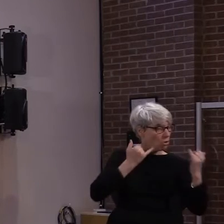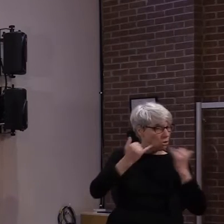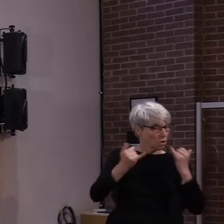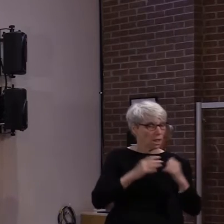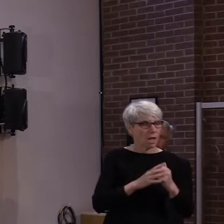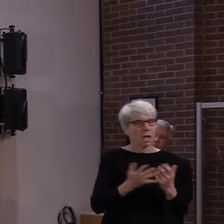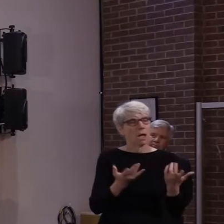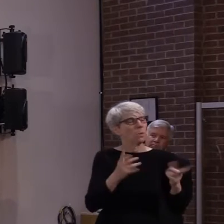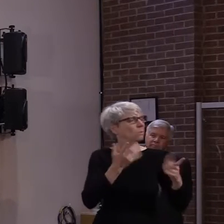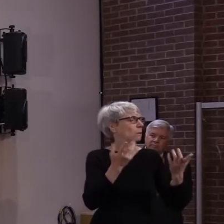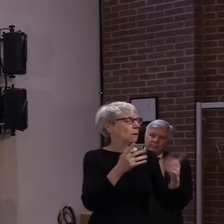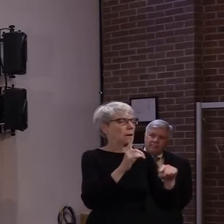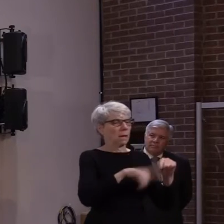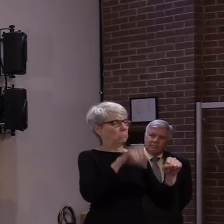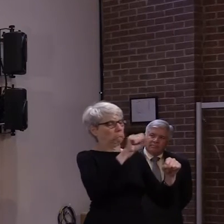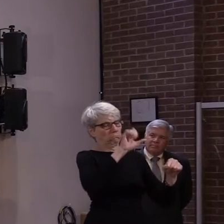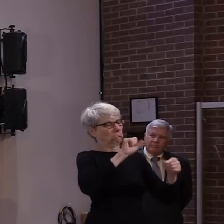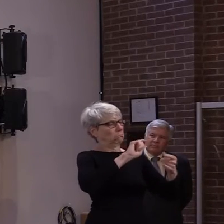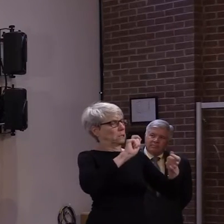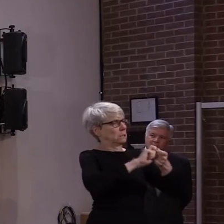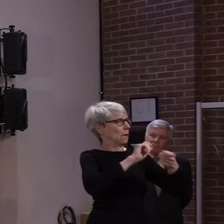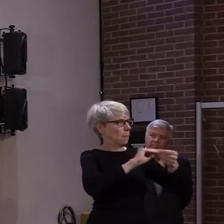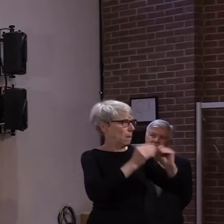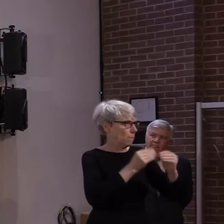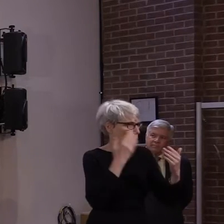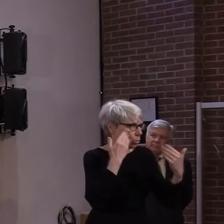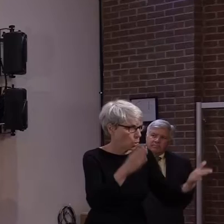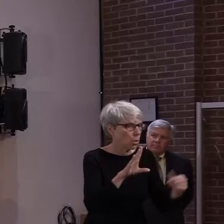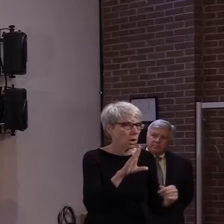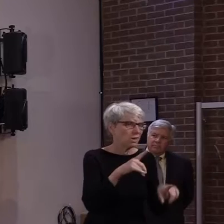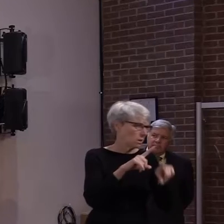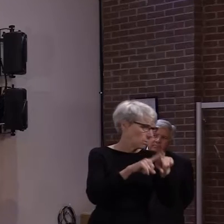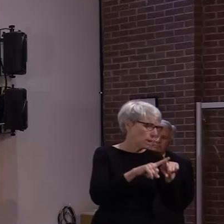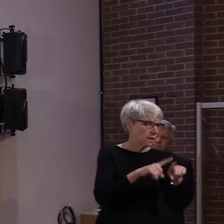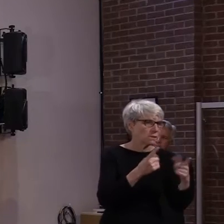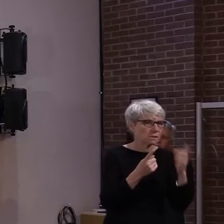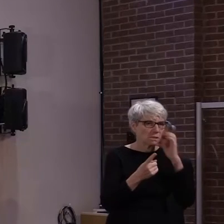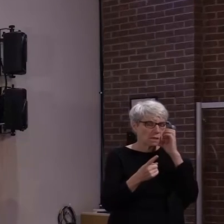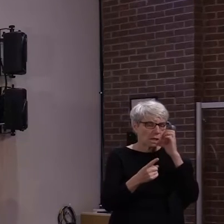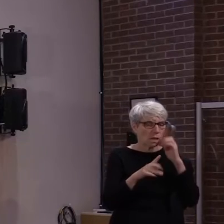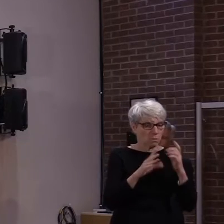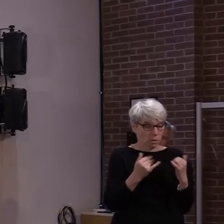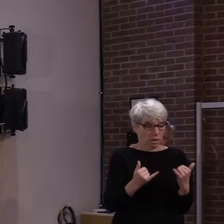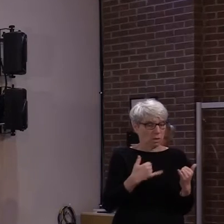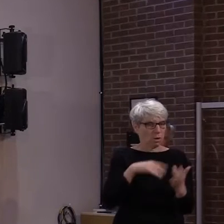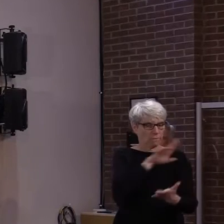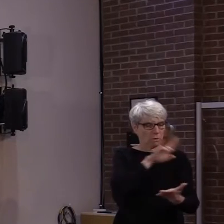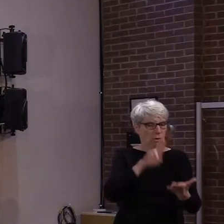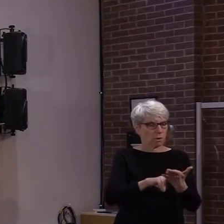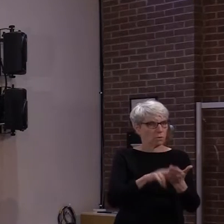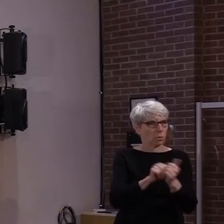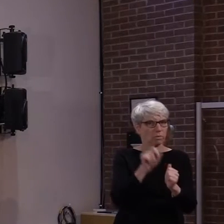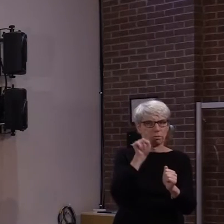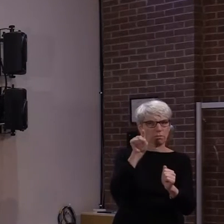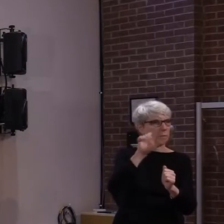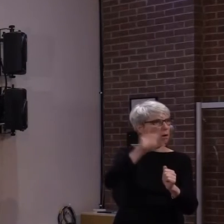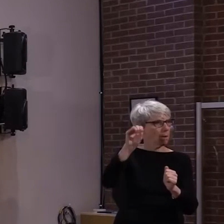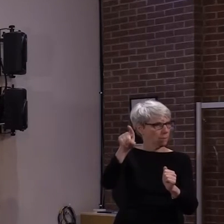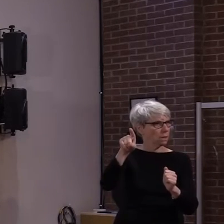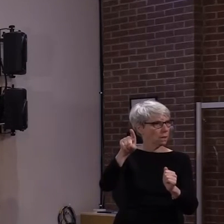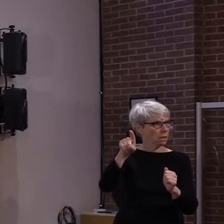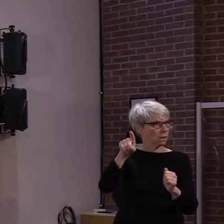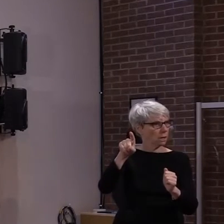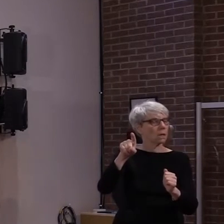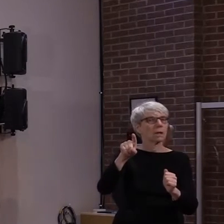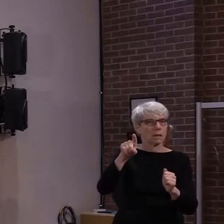on. So we have a contract with a firm that has been working with us